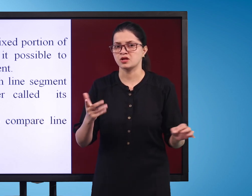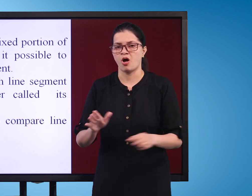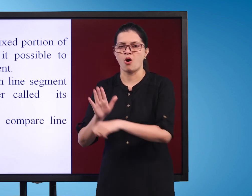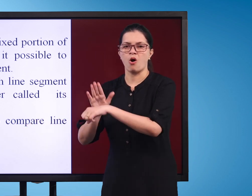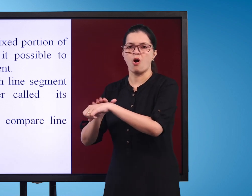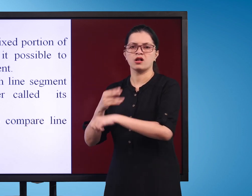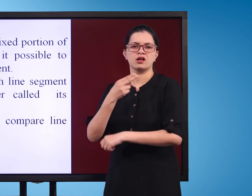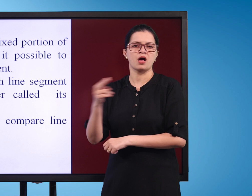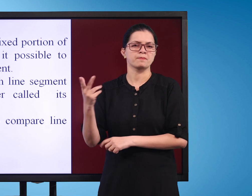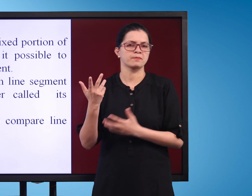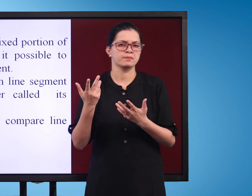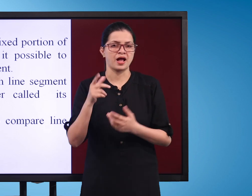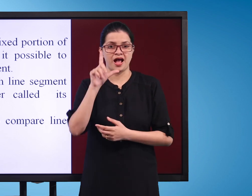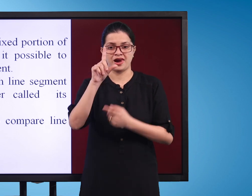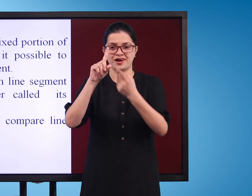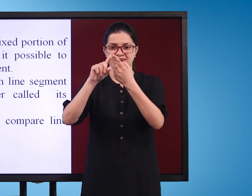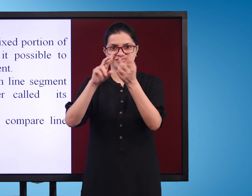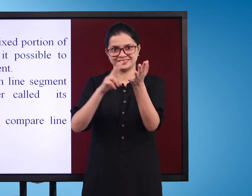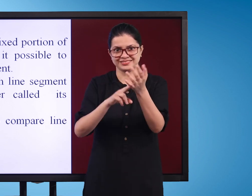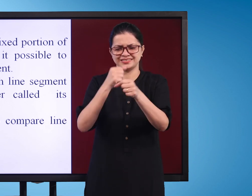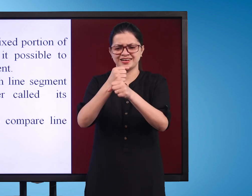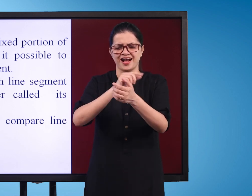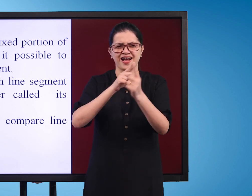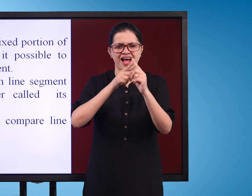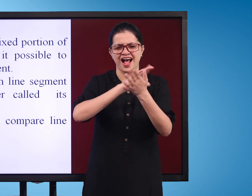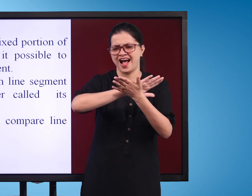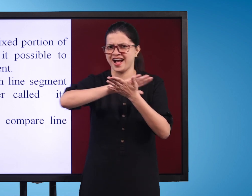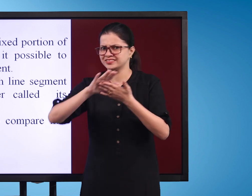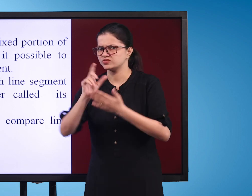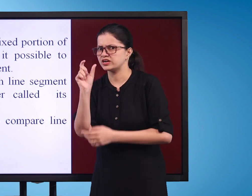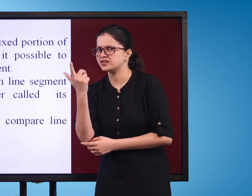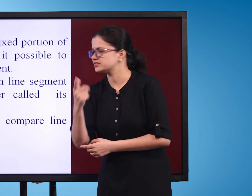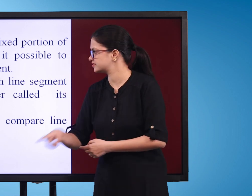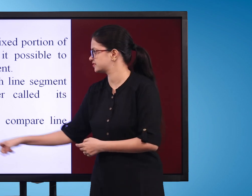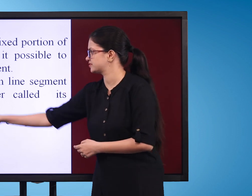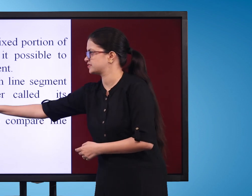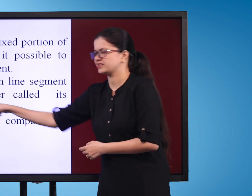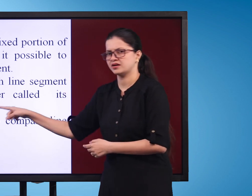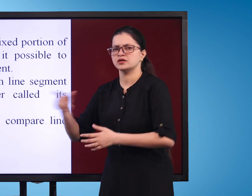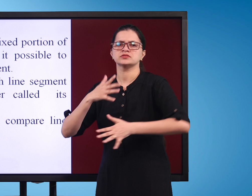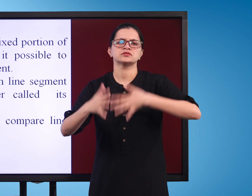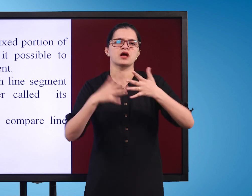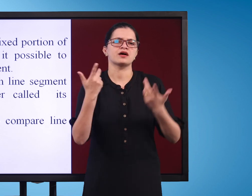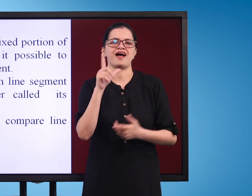This measure of each line segment is a unique number called its length.